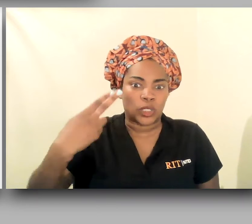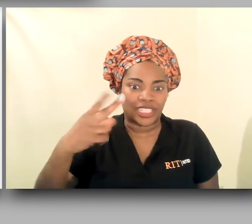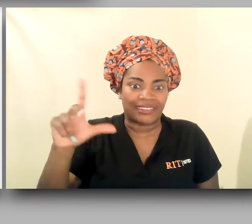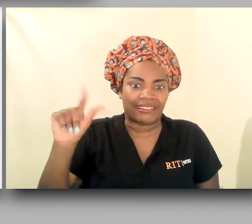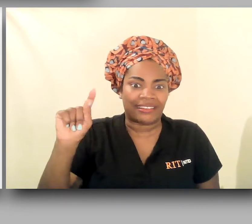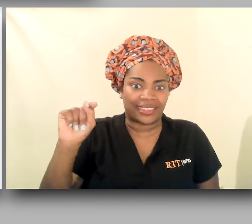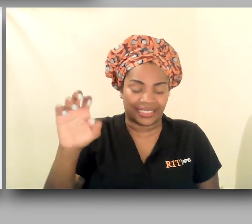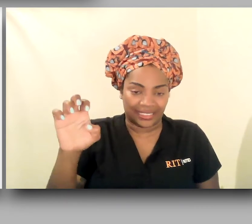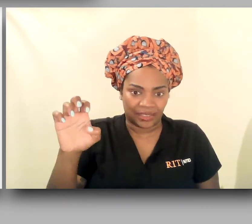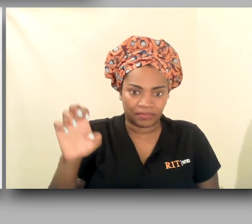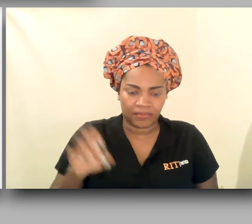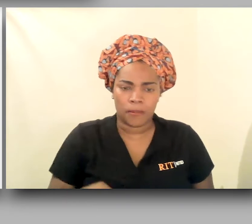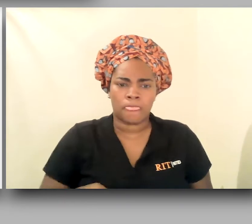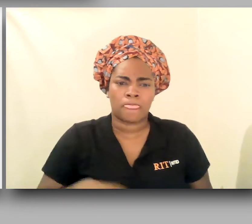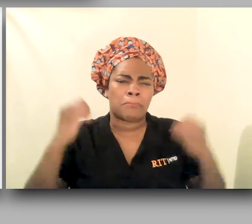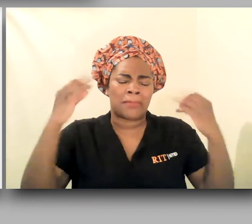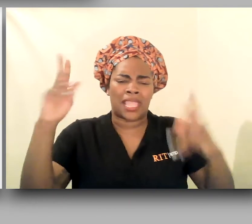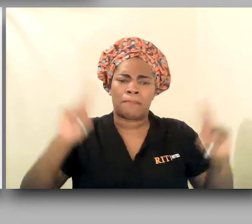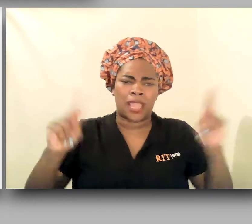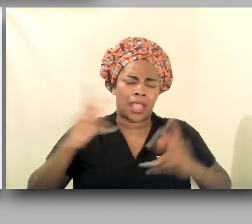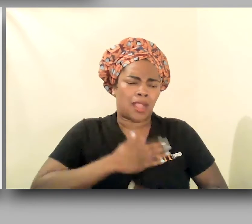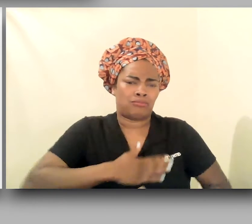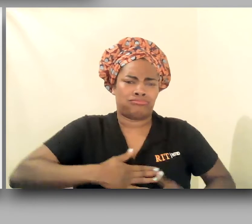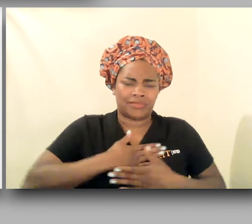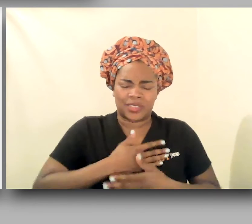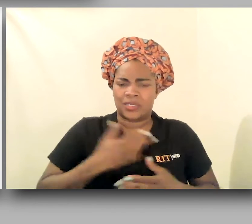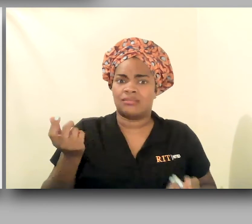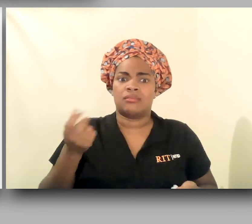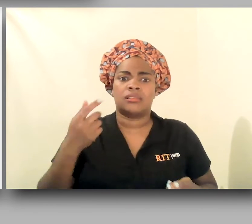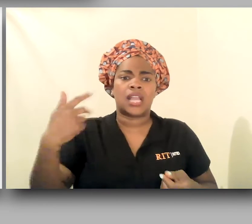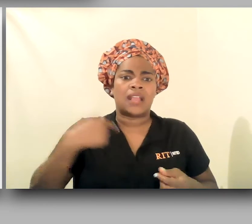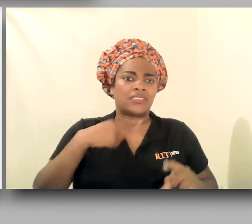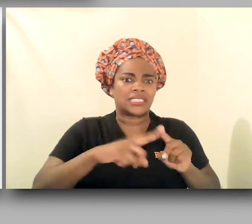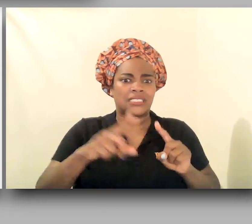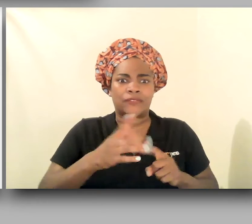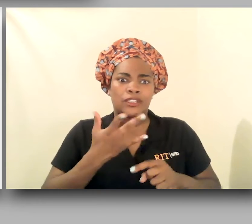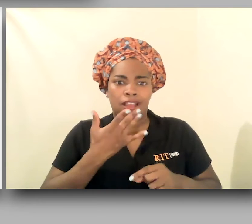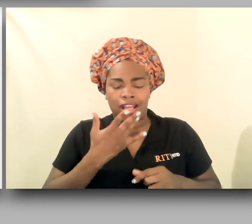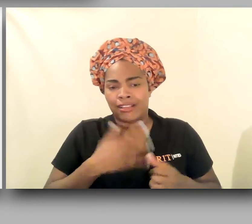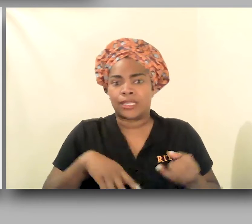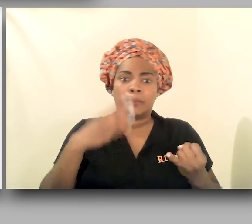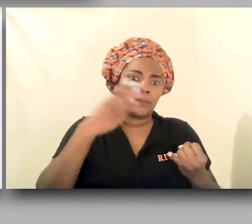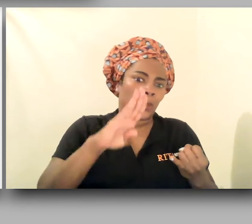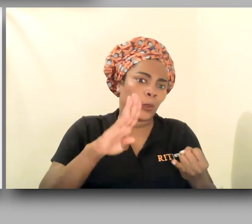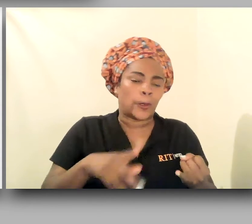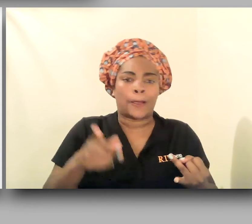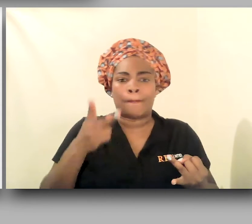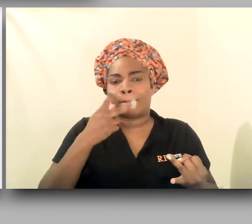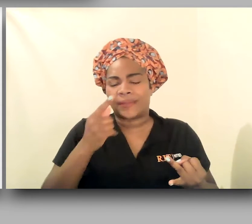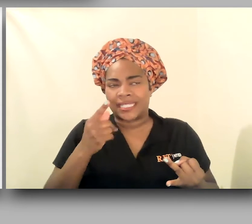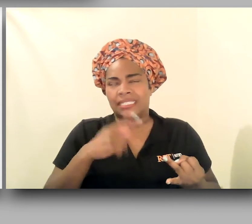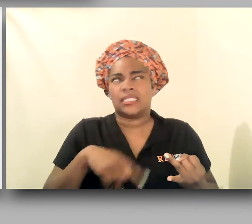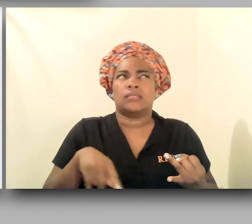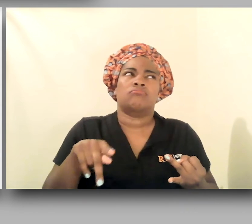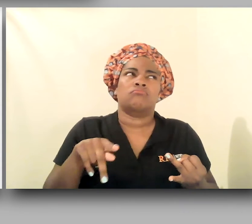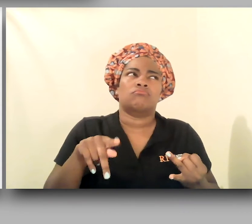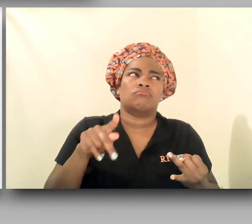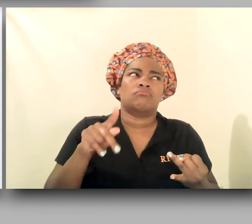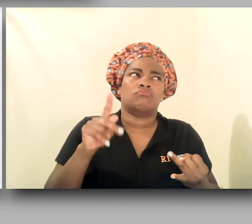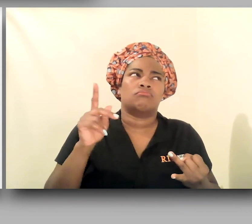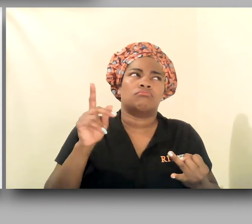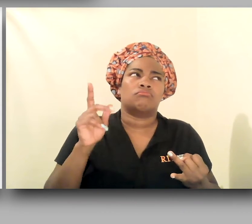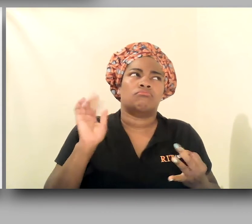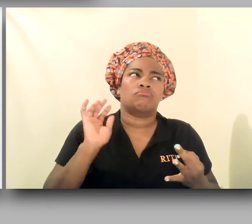people enjoy playing with these and getting these because they have different colors like blue, pink, yellow.